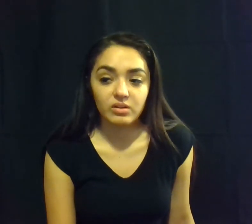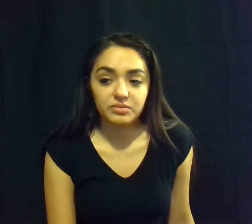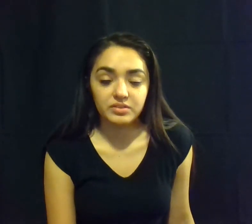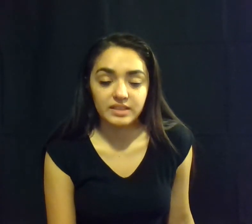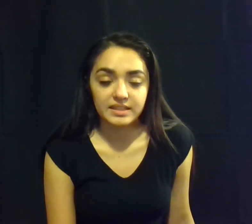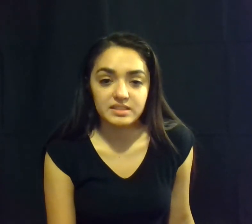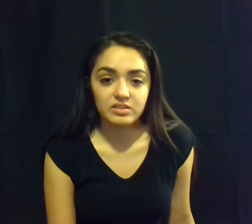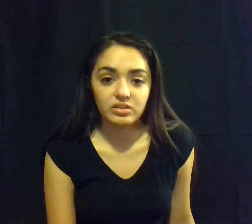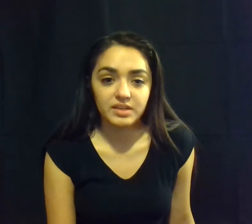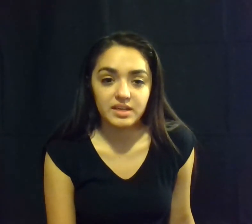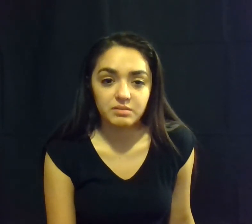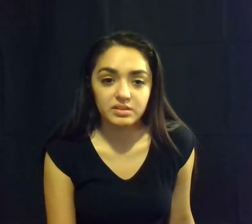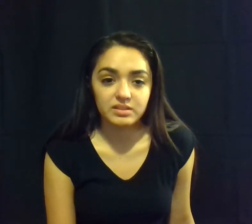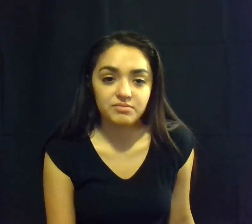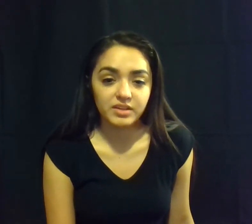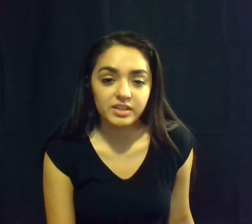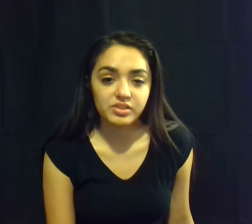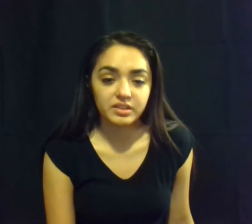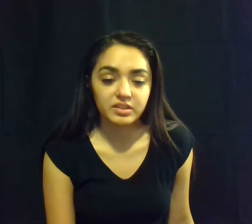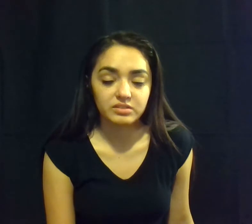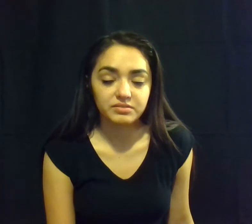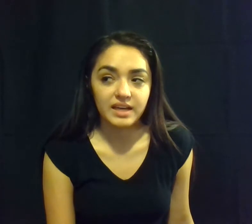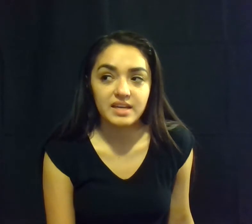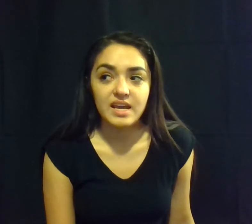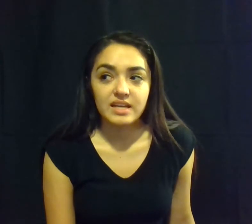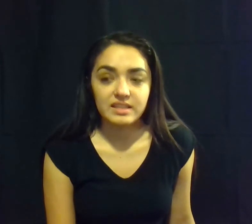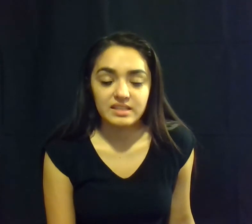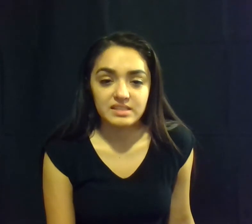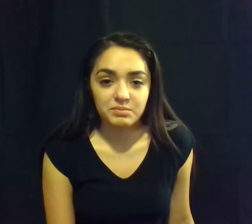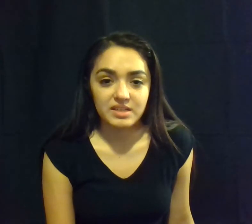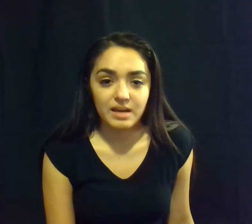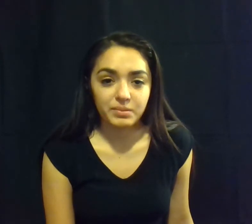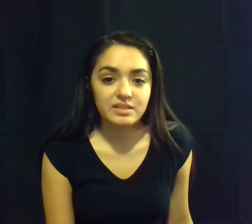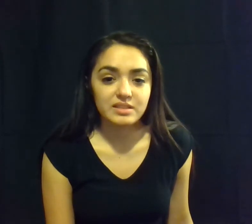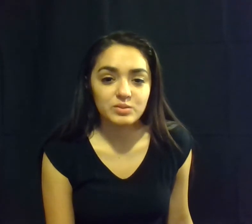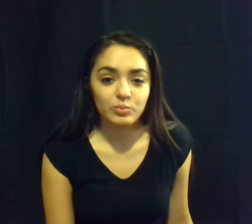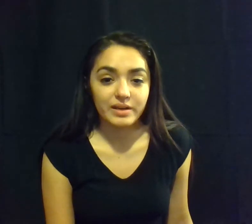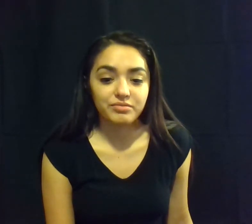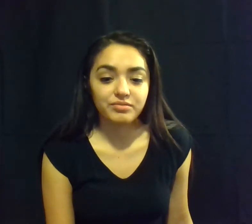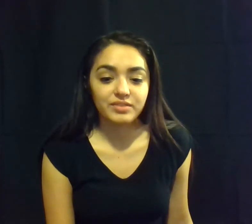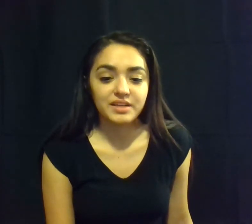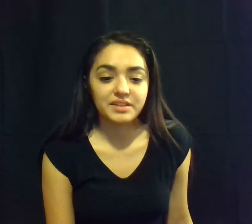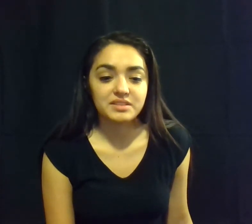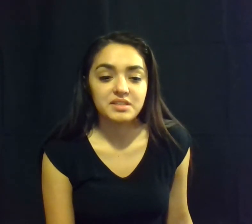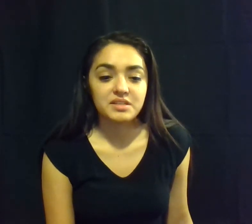of the lights and all of the ambulance and fire truck and all of that and think that something happened to his wife and